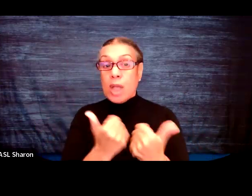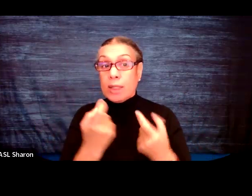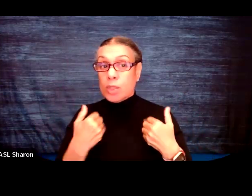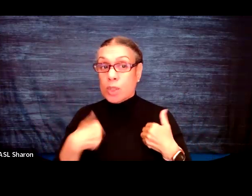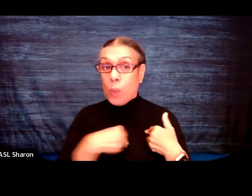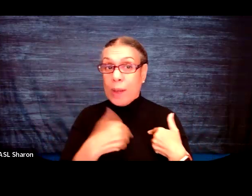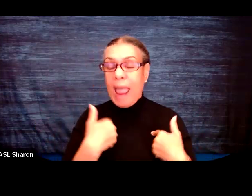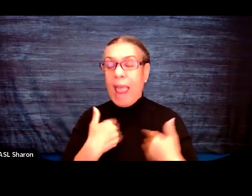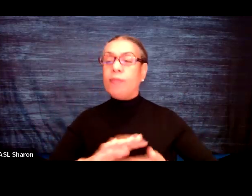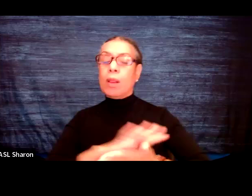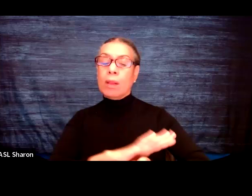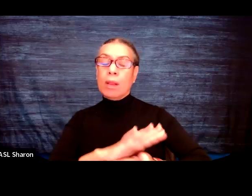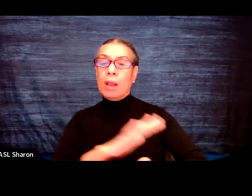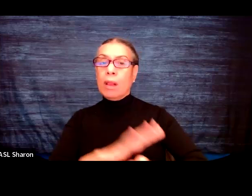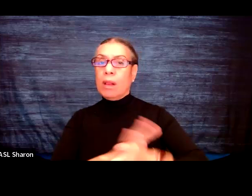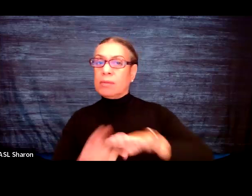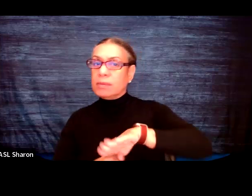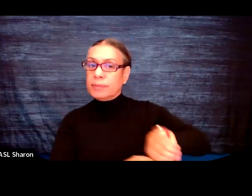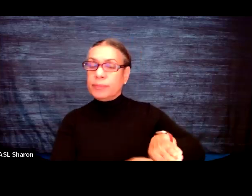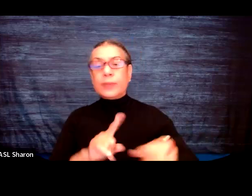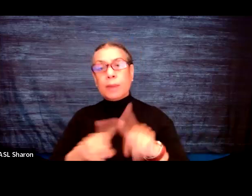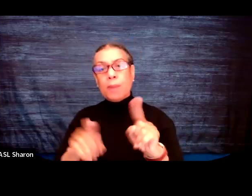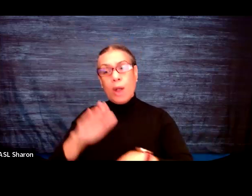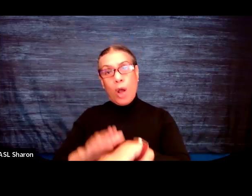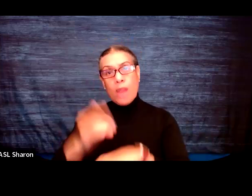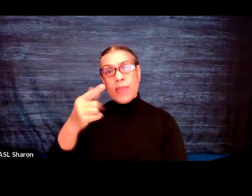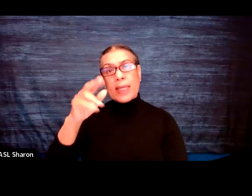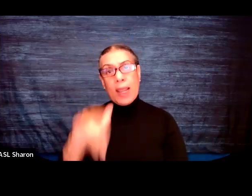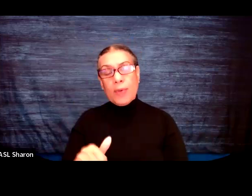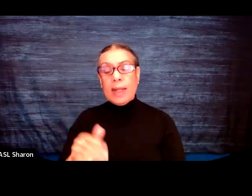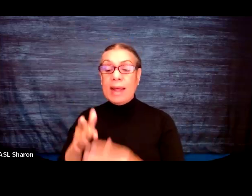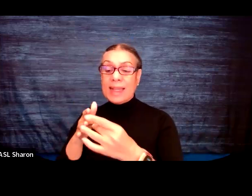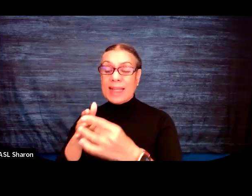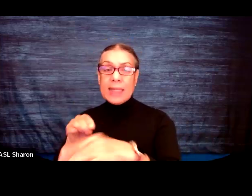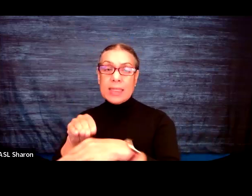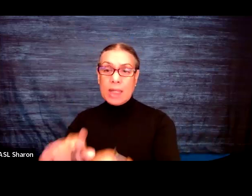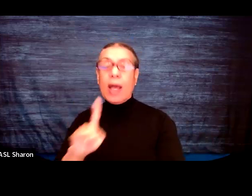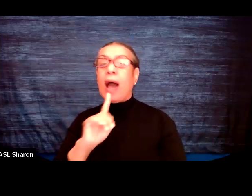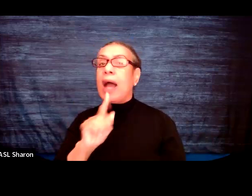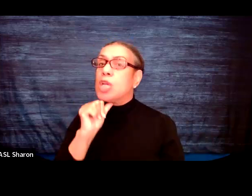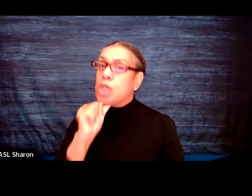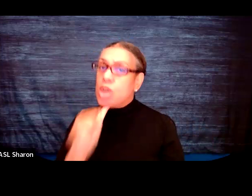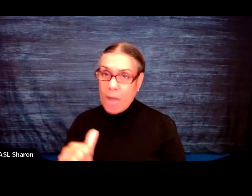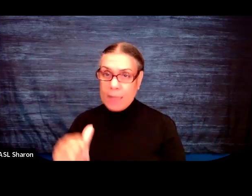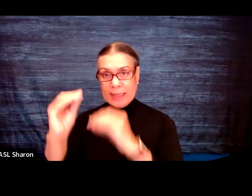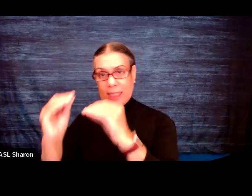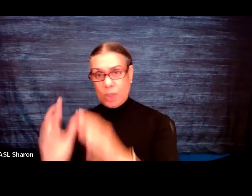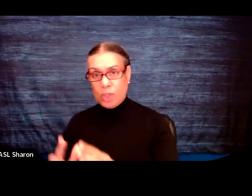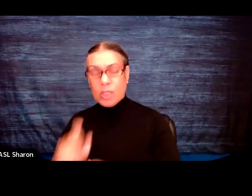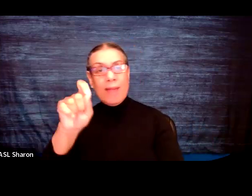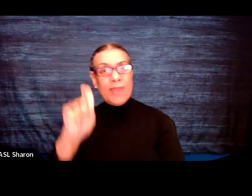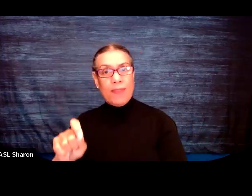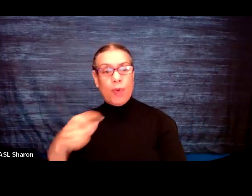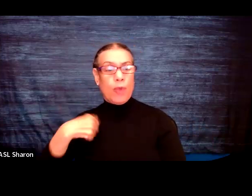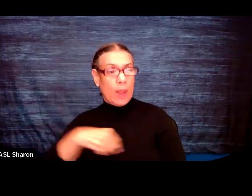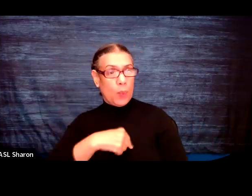Black educators. It is important to note that under Garrity that the guidance counselors are not classified as teachers, and thus highlighting that we as